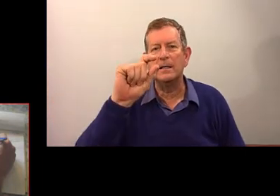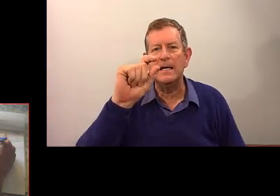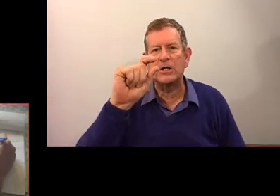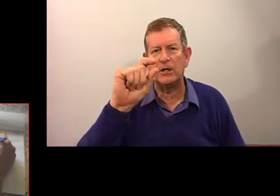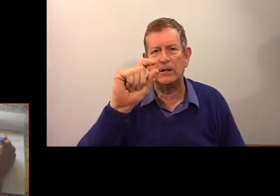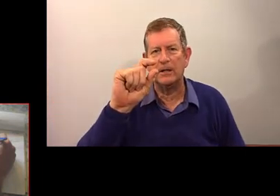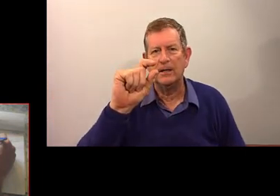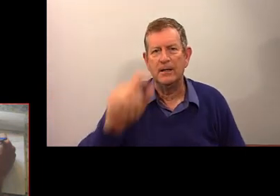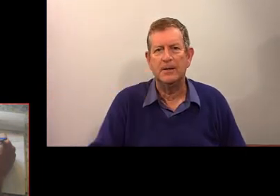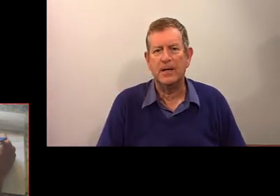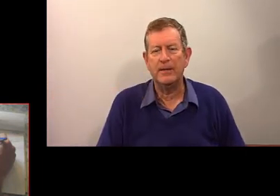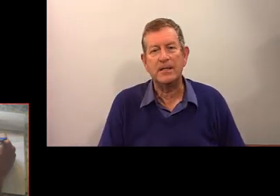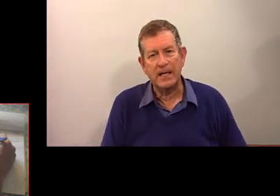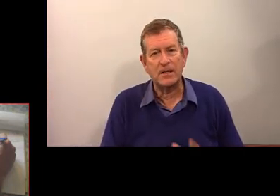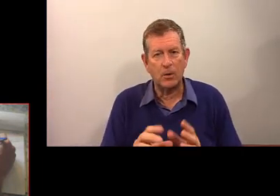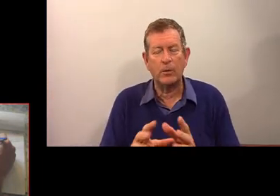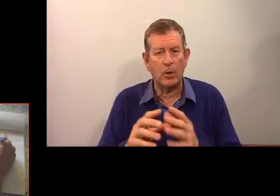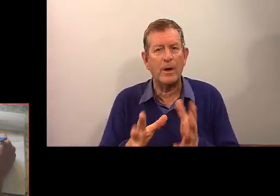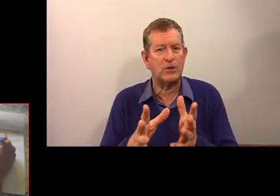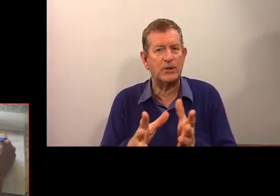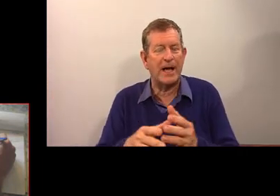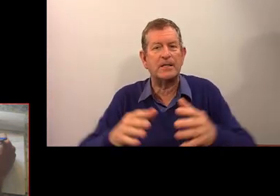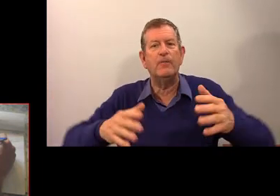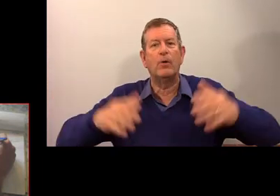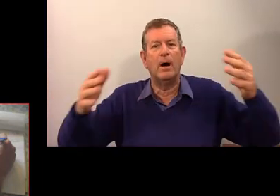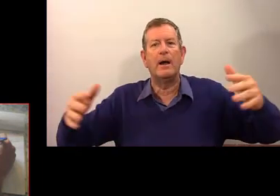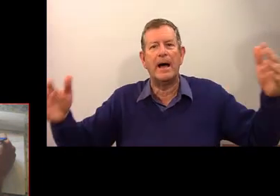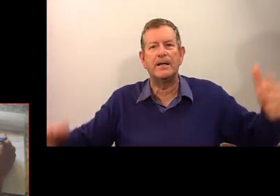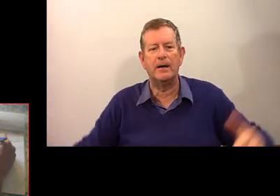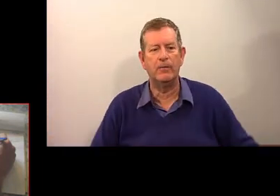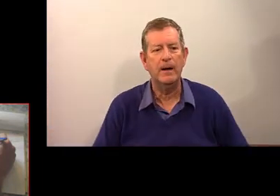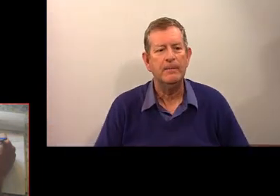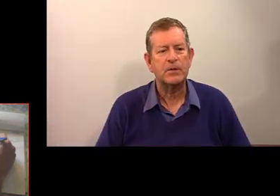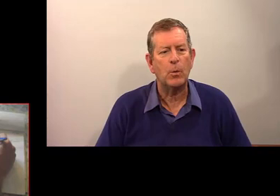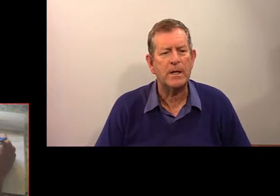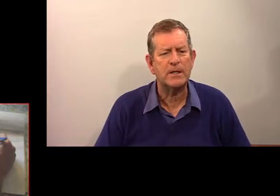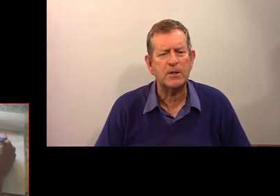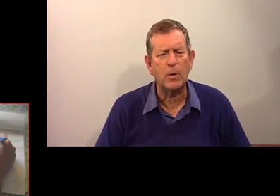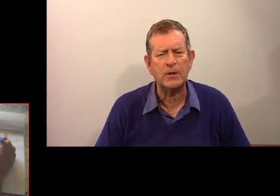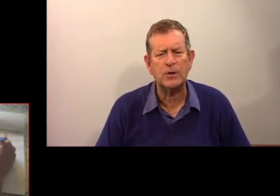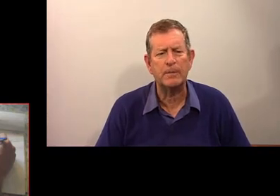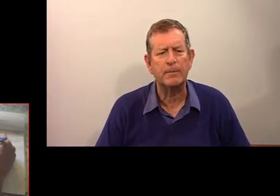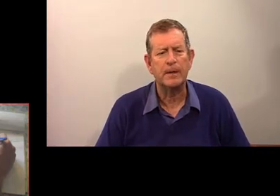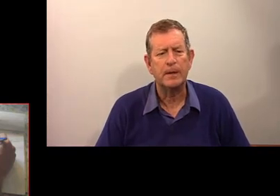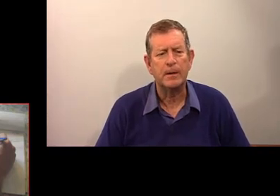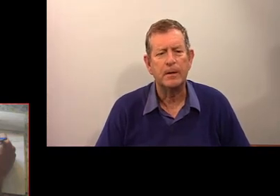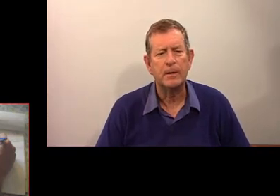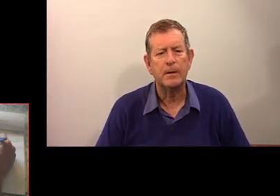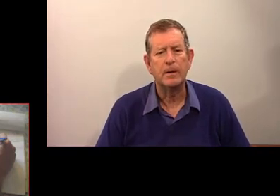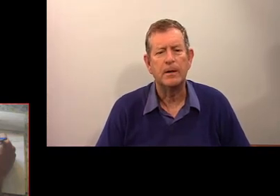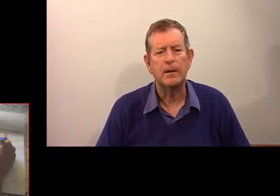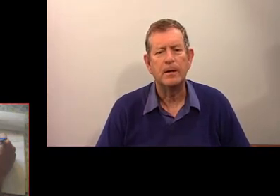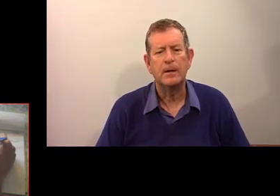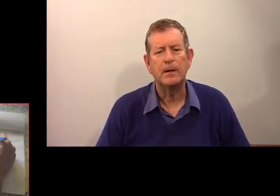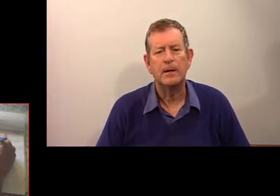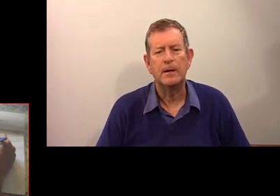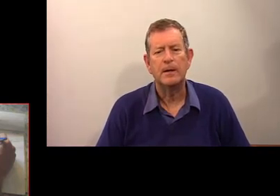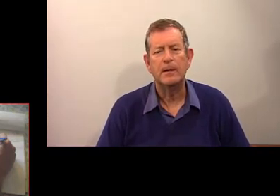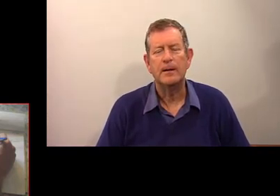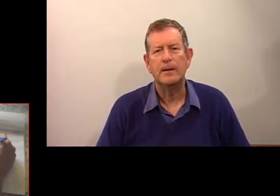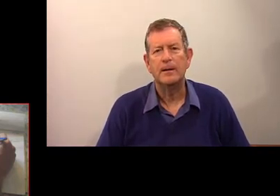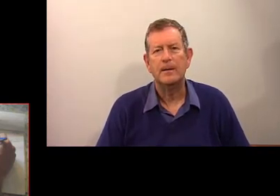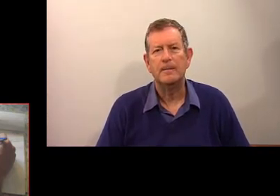or a little. Okay, in this case, the question is asking for a lot of. So what is this question?